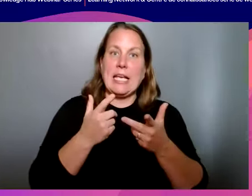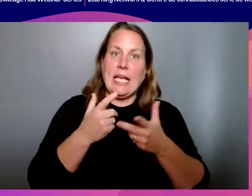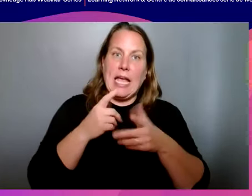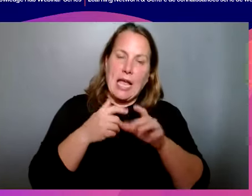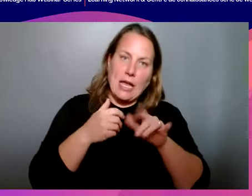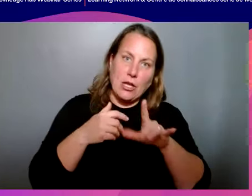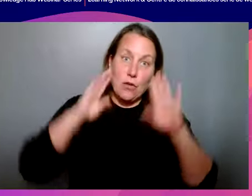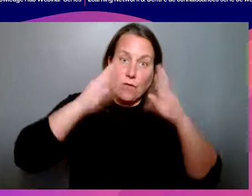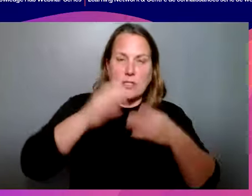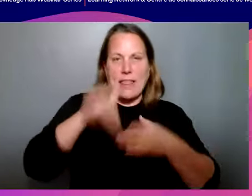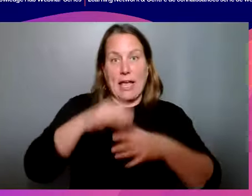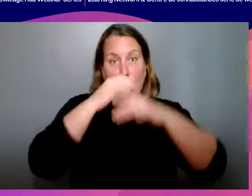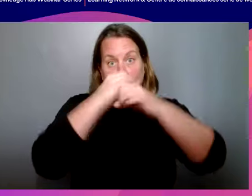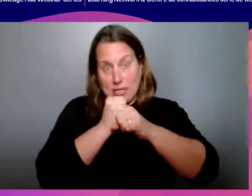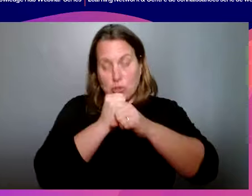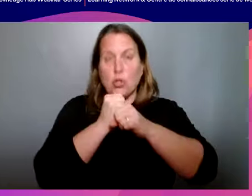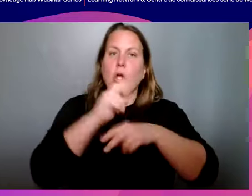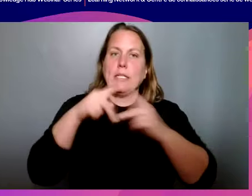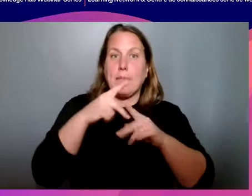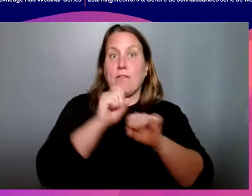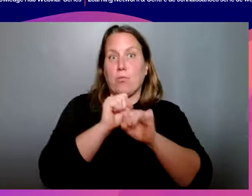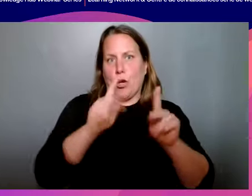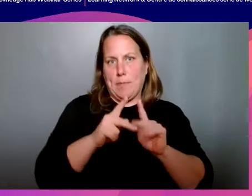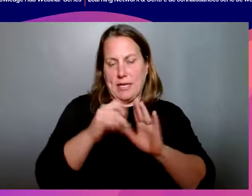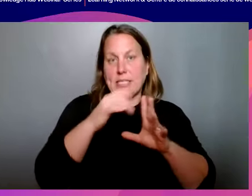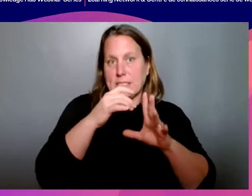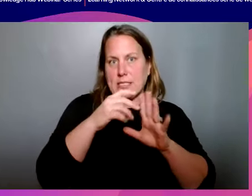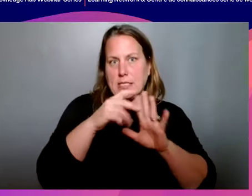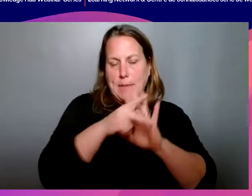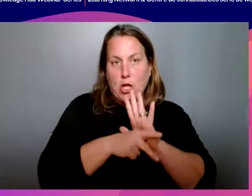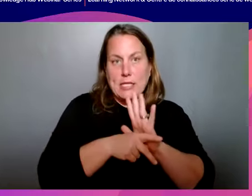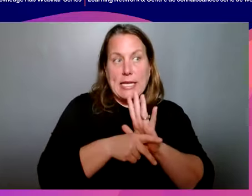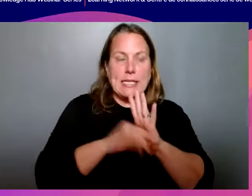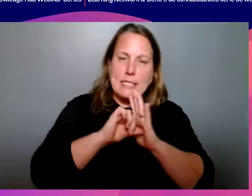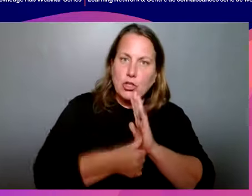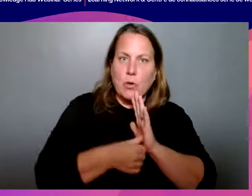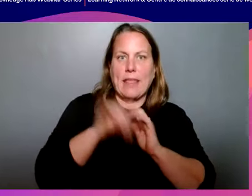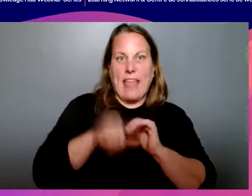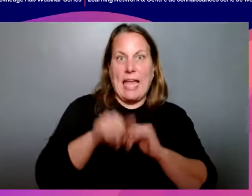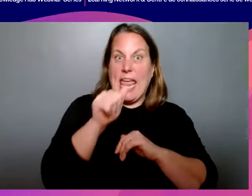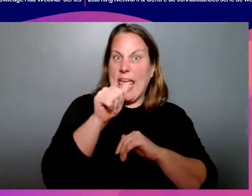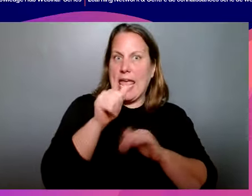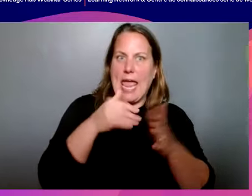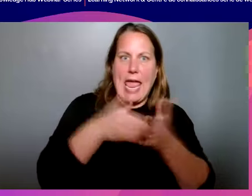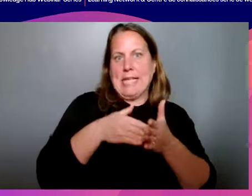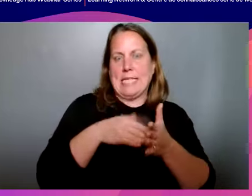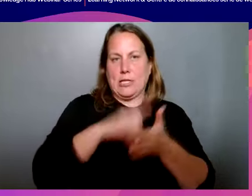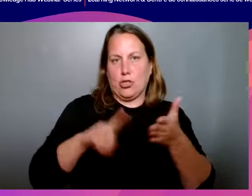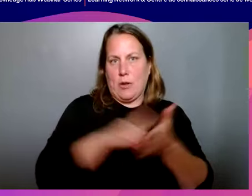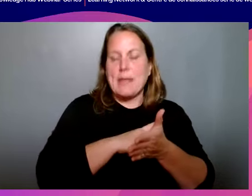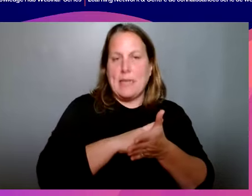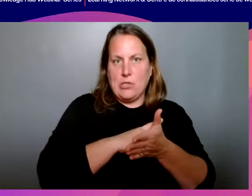and equitable workplace policies, ensuring anti-discrimination policies are consistently enforced and